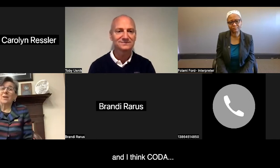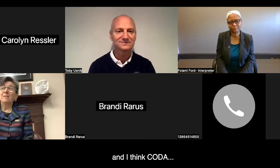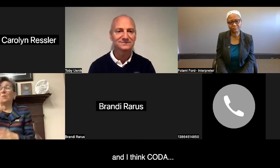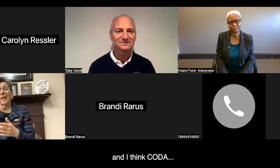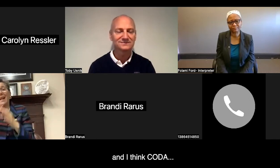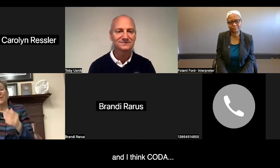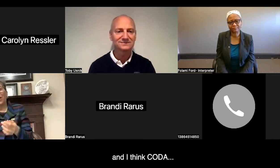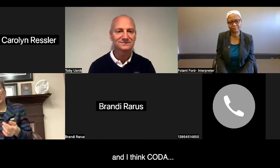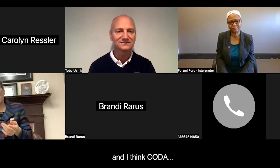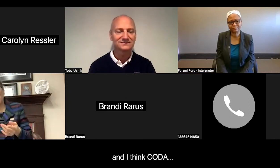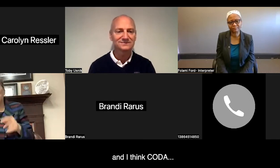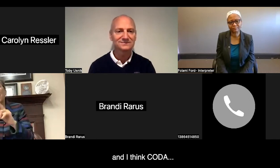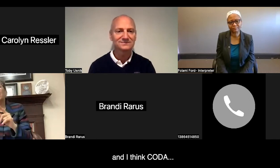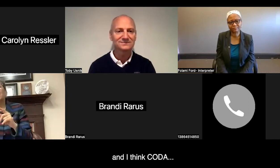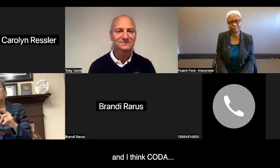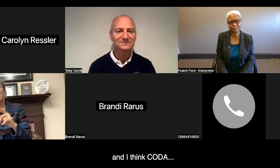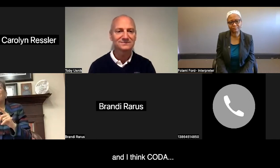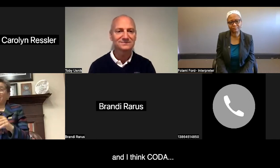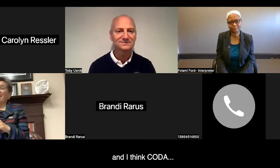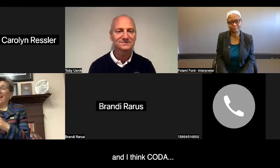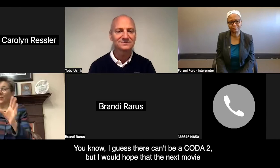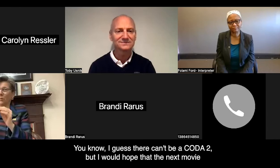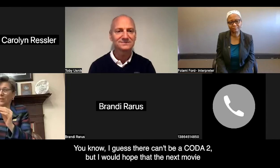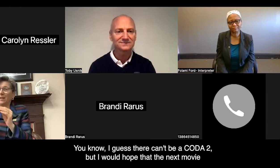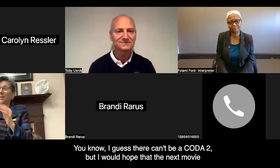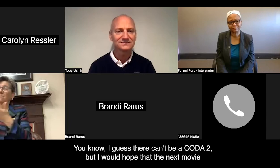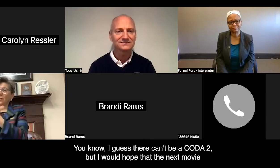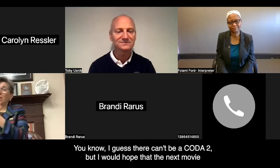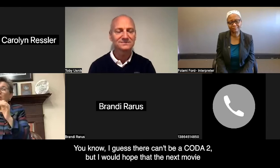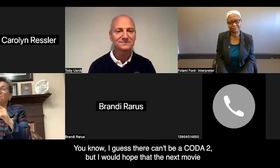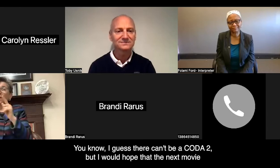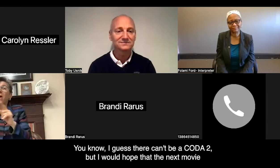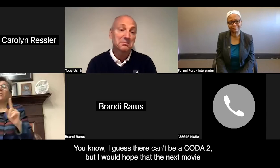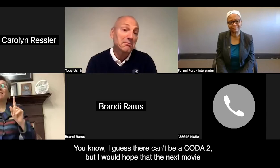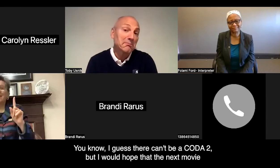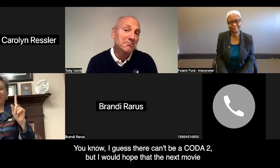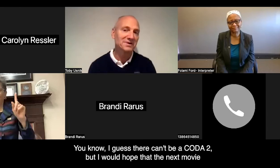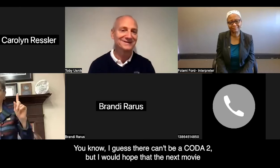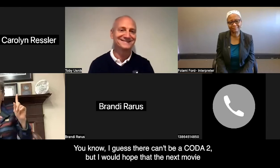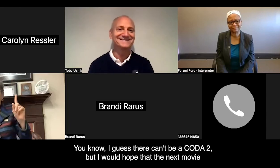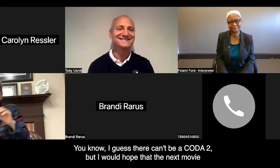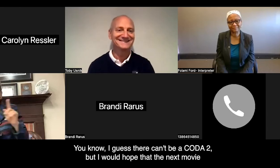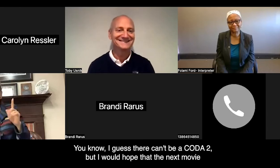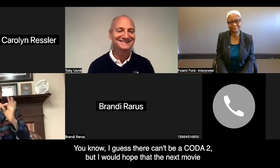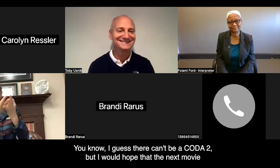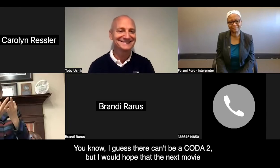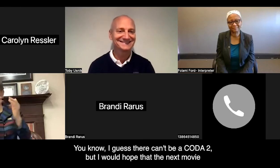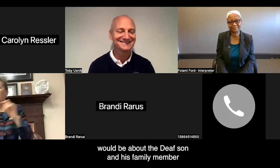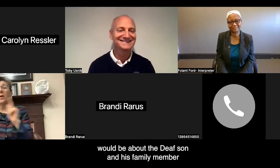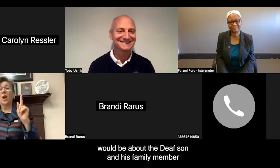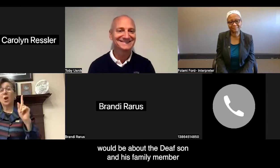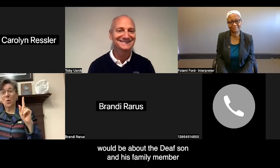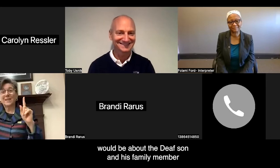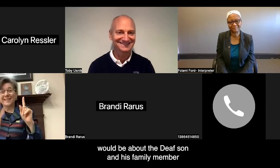and I think CODA, you know, I guess that can't be a CODA too, but I would hope that the next movie would be about the deaf